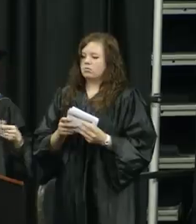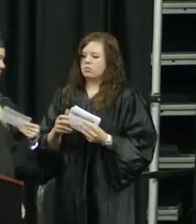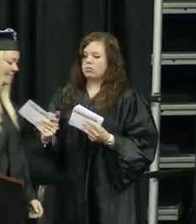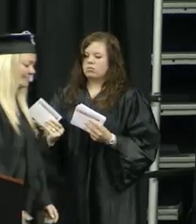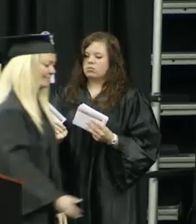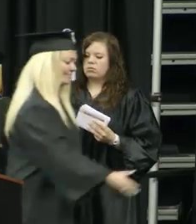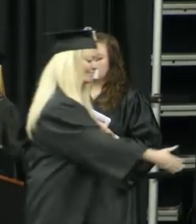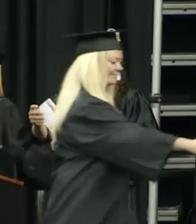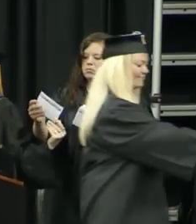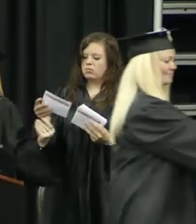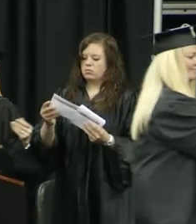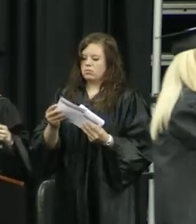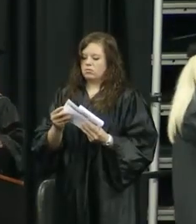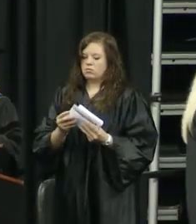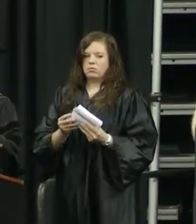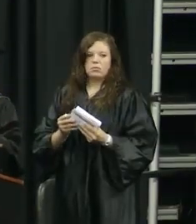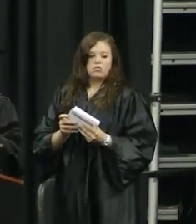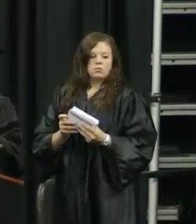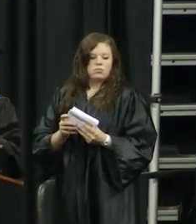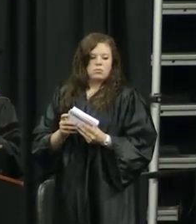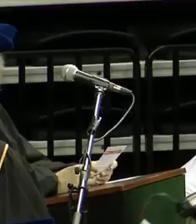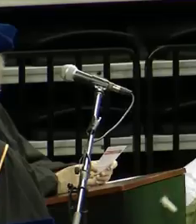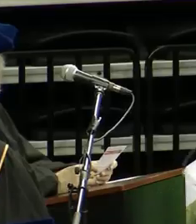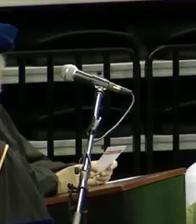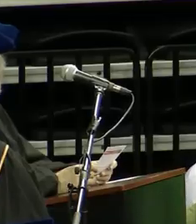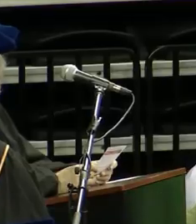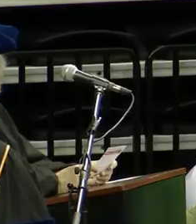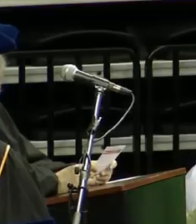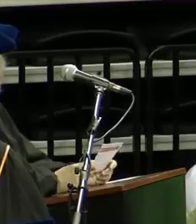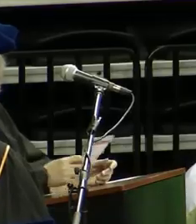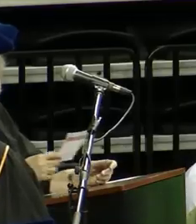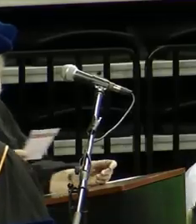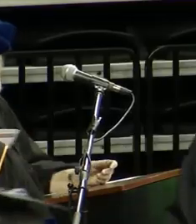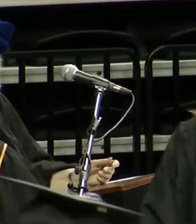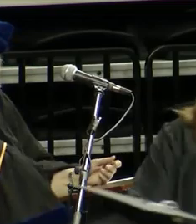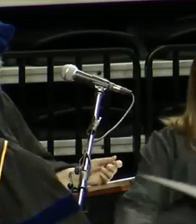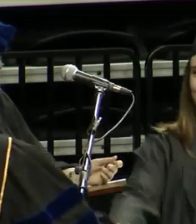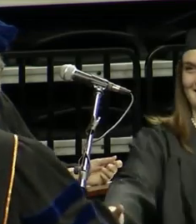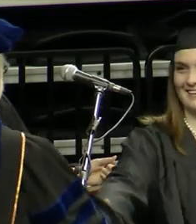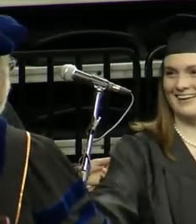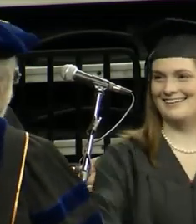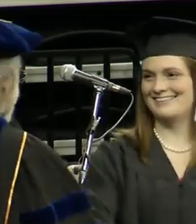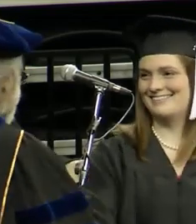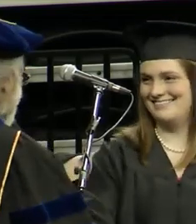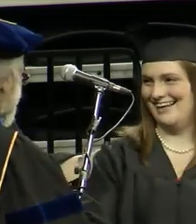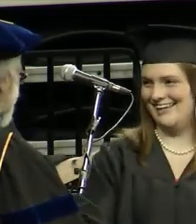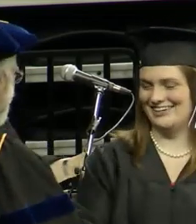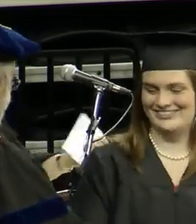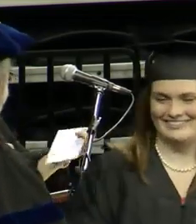Mindy Dodd. Catherine Linden.